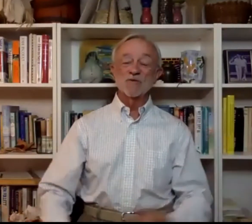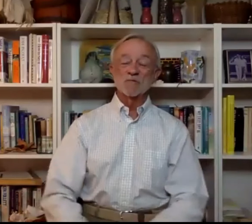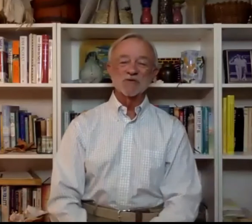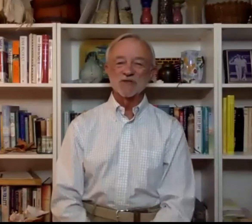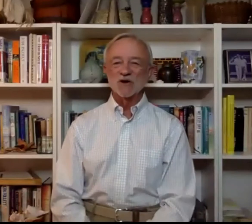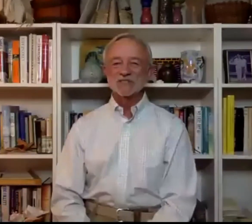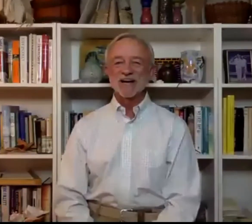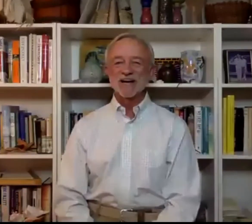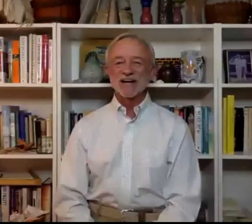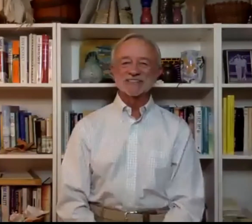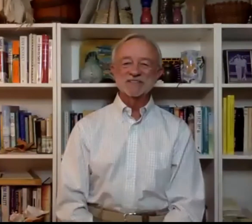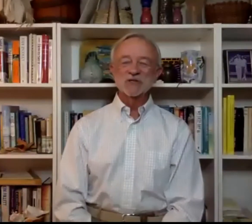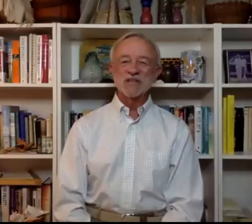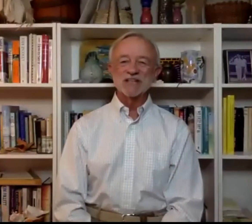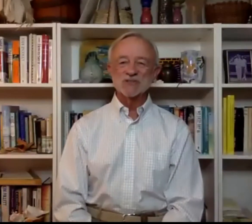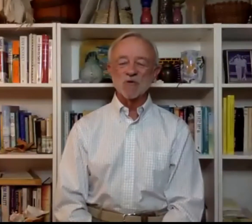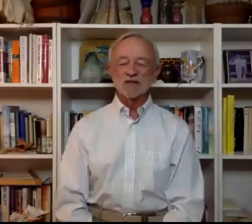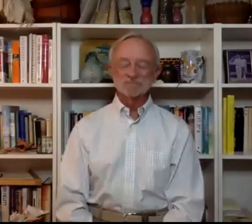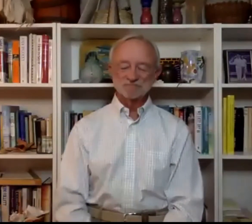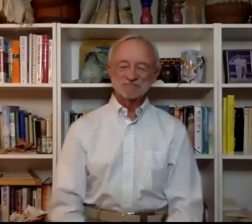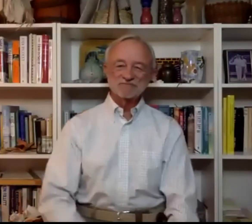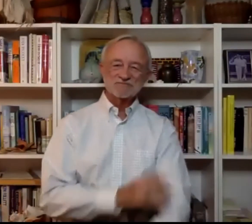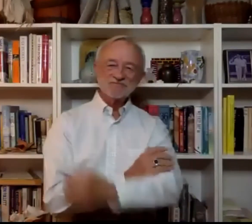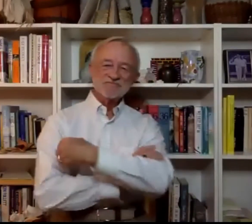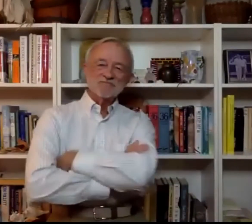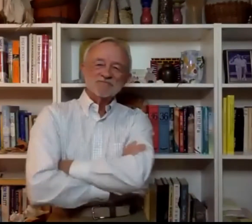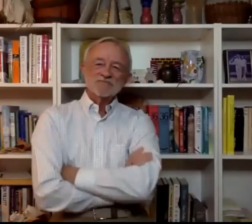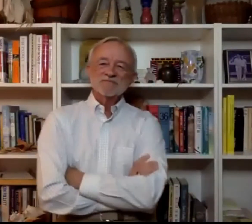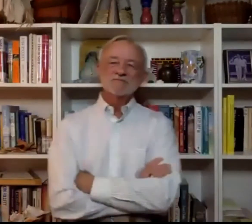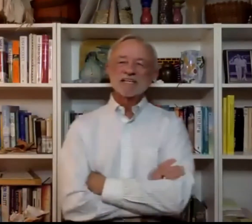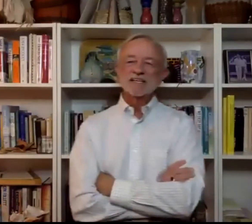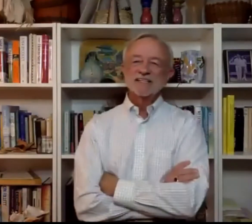It's wonderful to be with y'all tonight to tell a story.